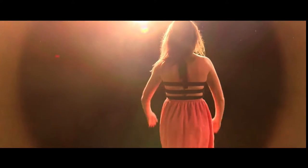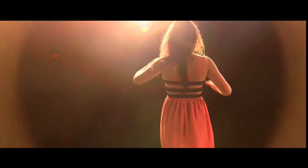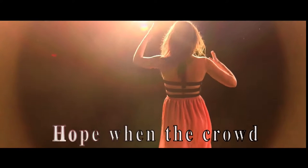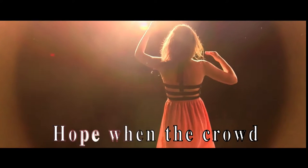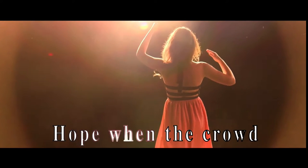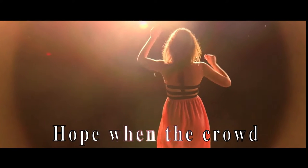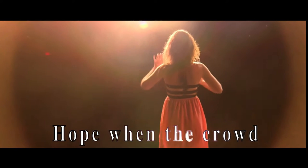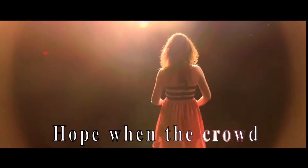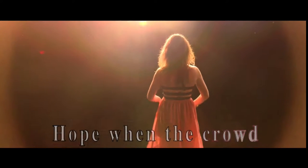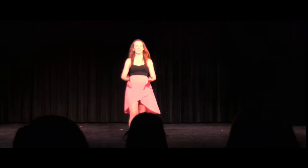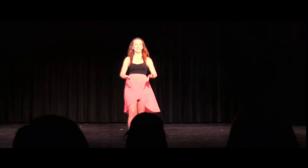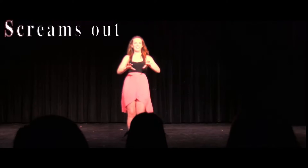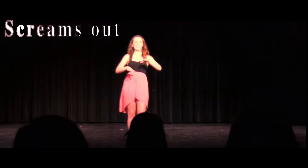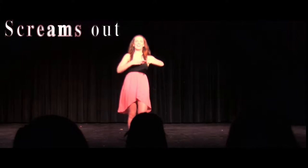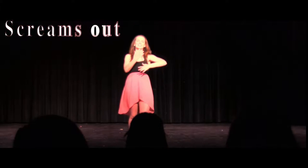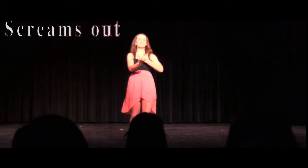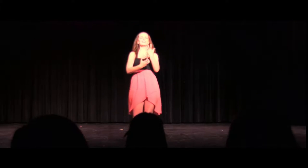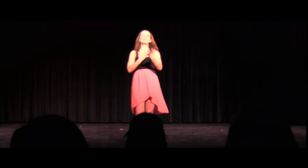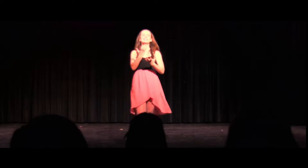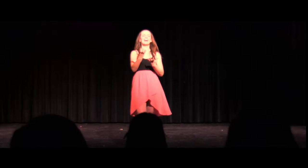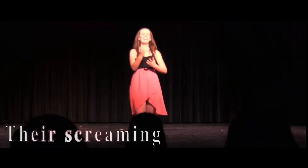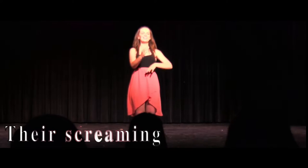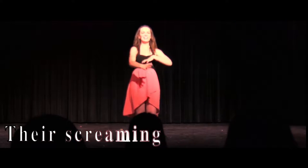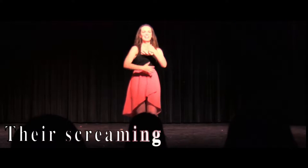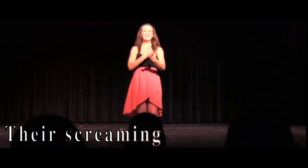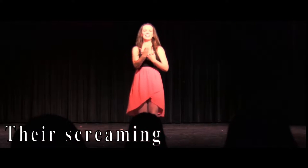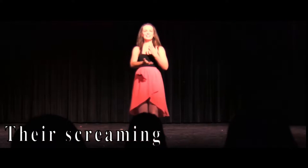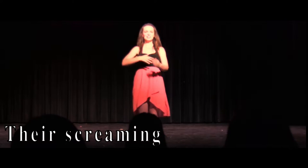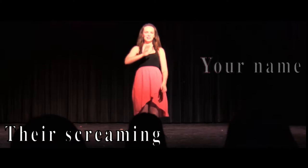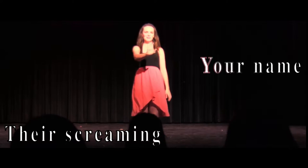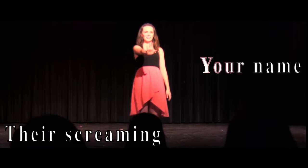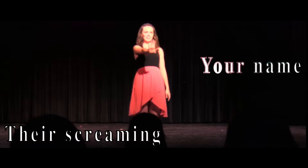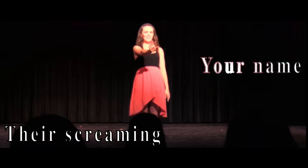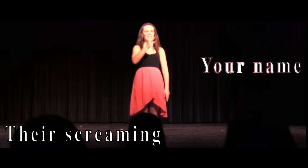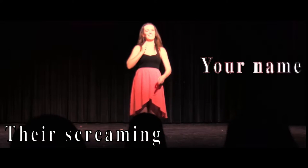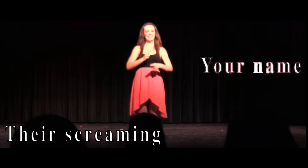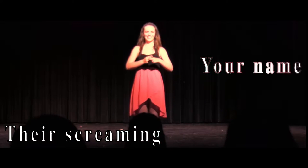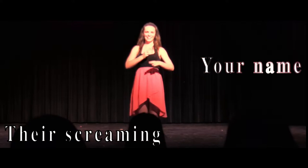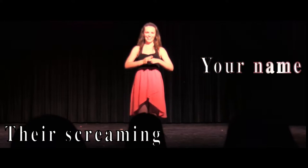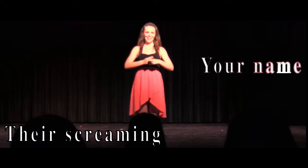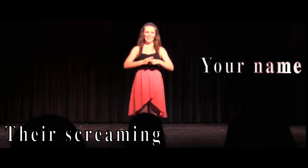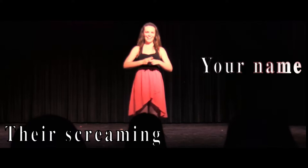Hope when the crowd screams out You're screaming your name